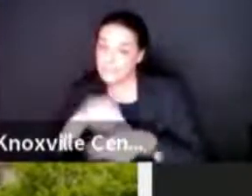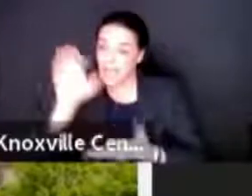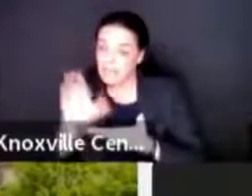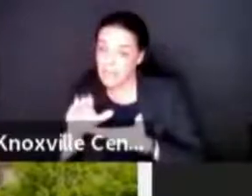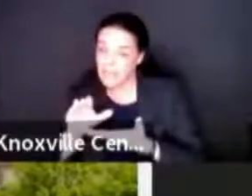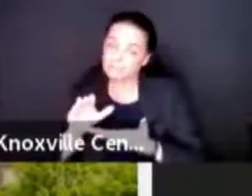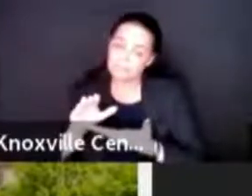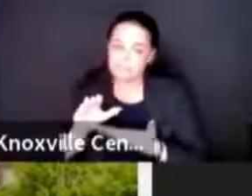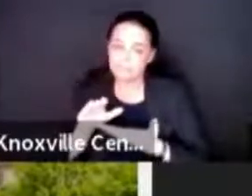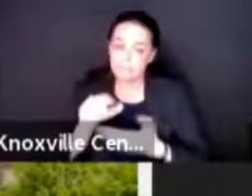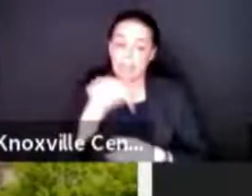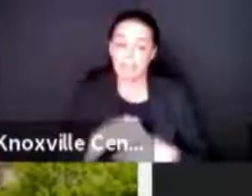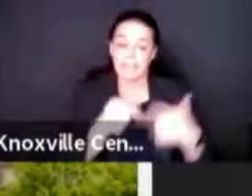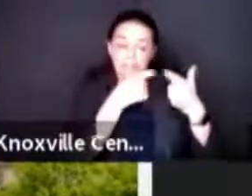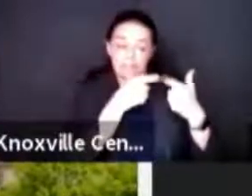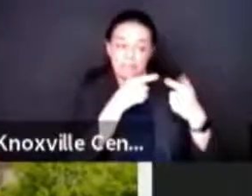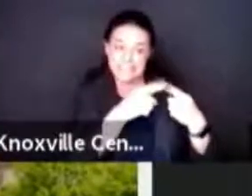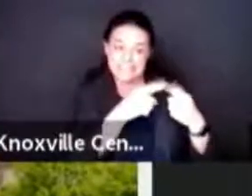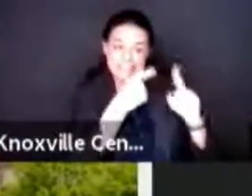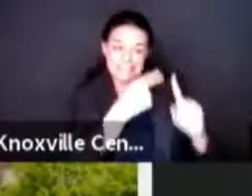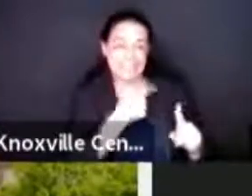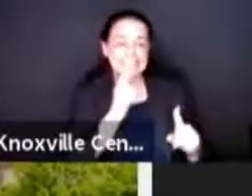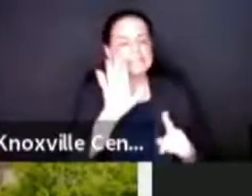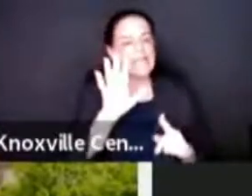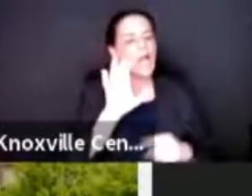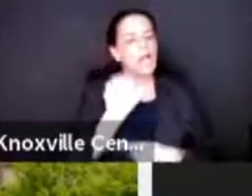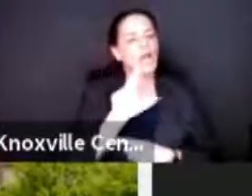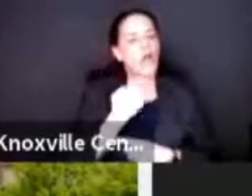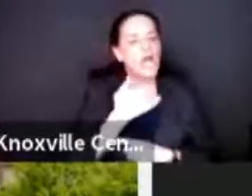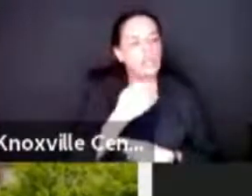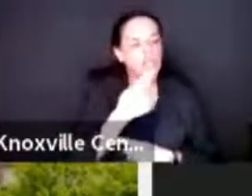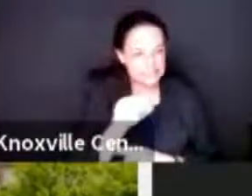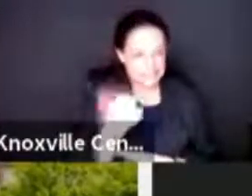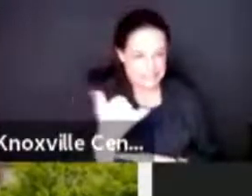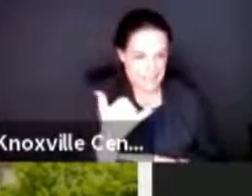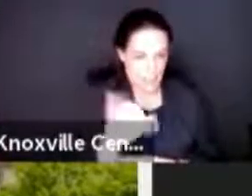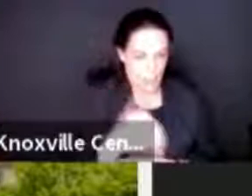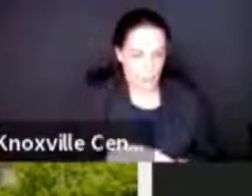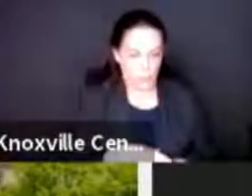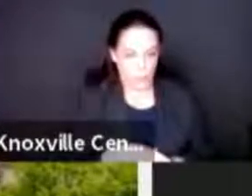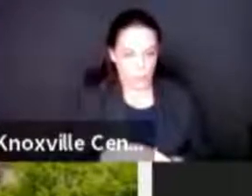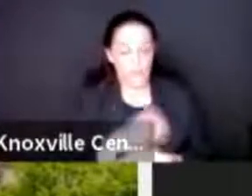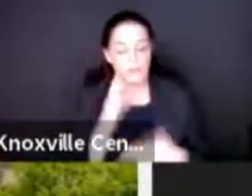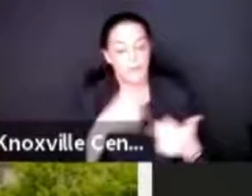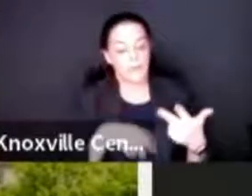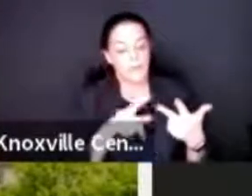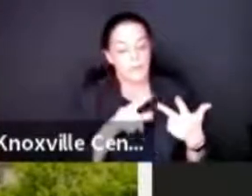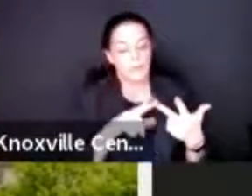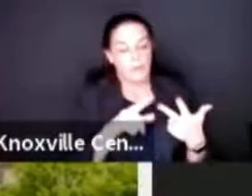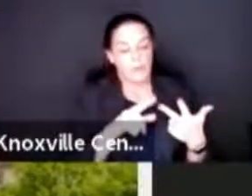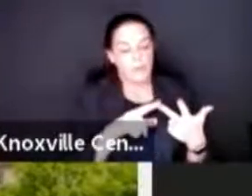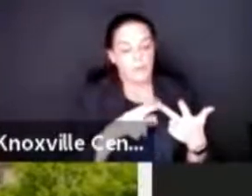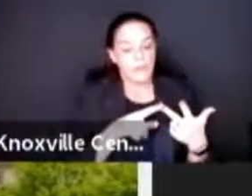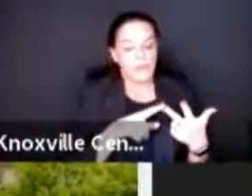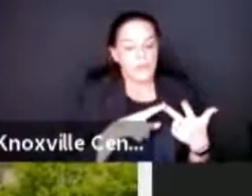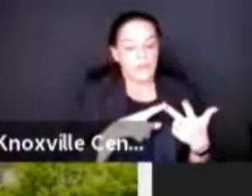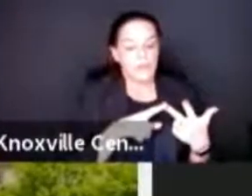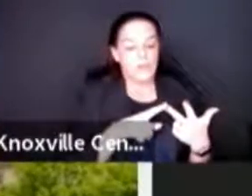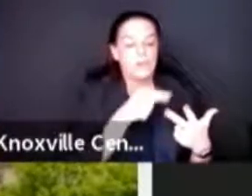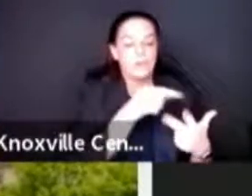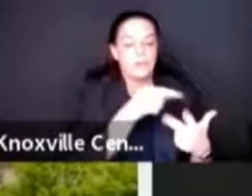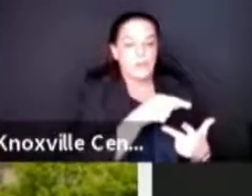this benchmark as a cautious yellow. Our third benchmark, sustained or increased public health